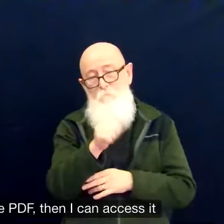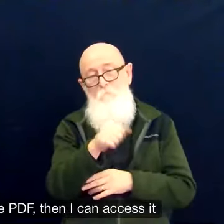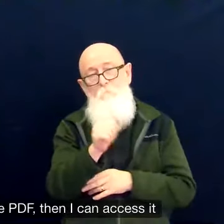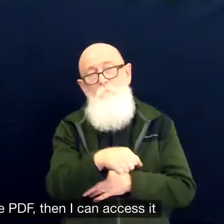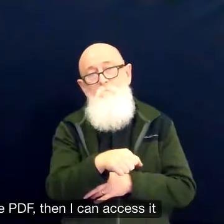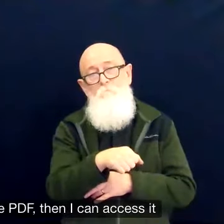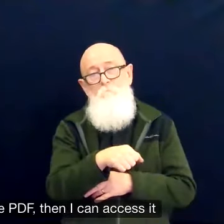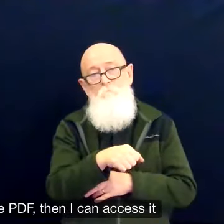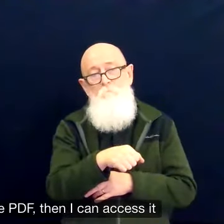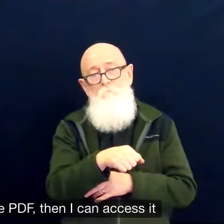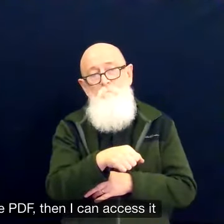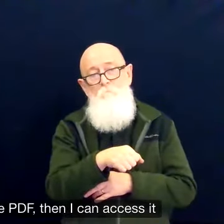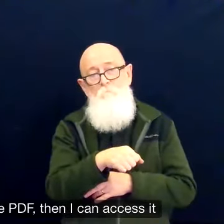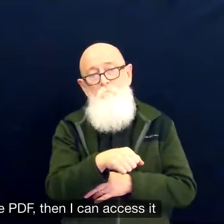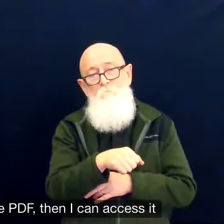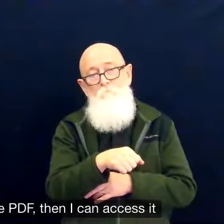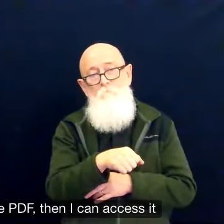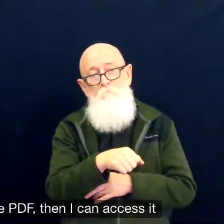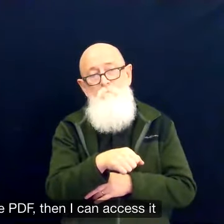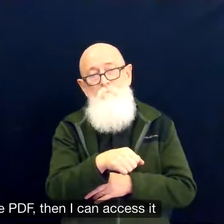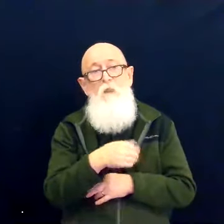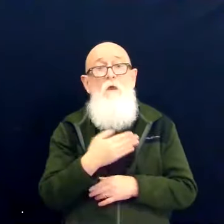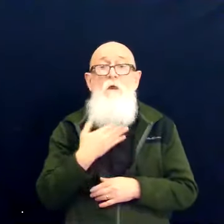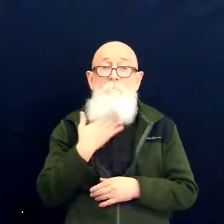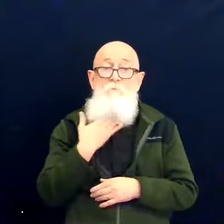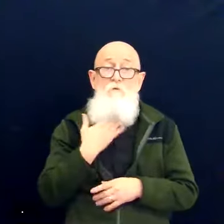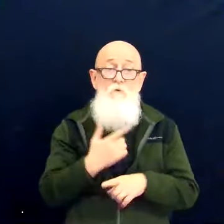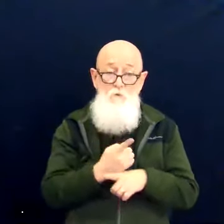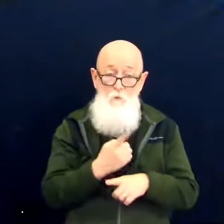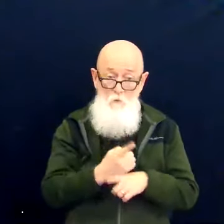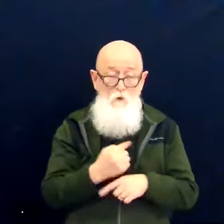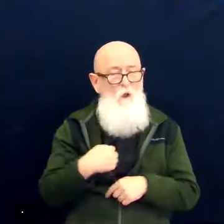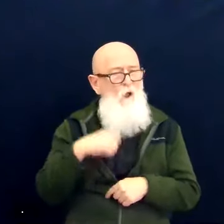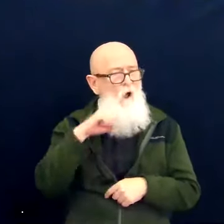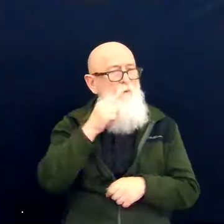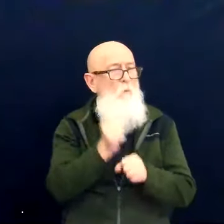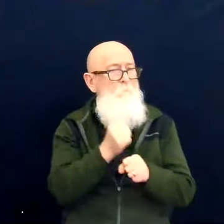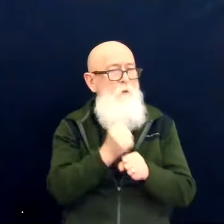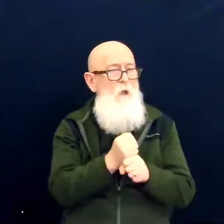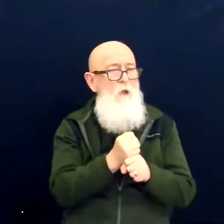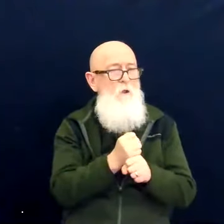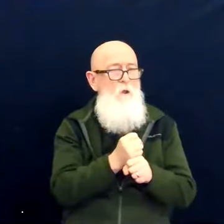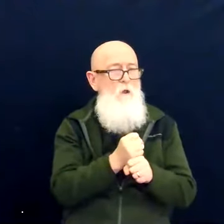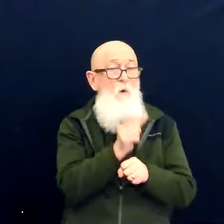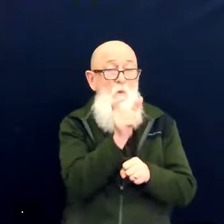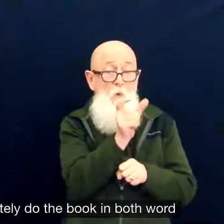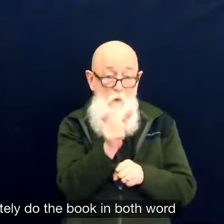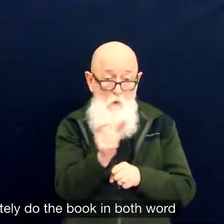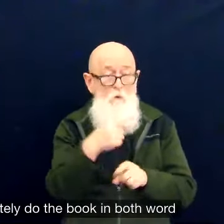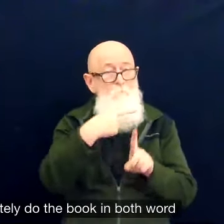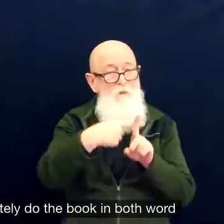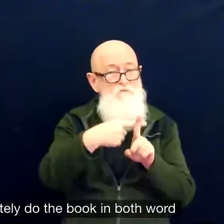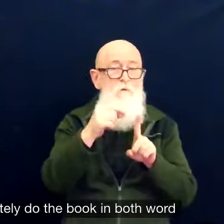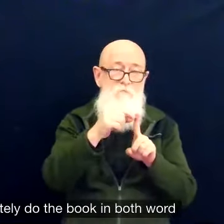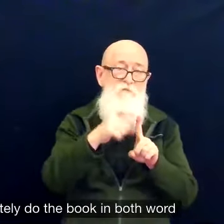It's Meredith speaking. I'll definitely do the book in both Word and PDF format,